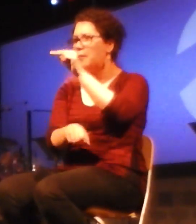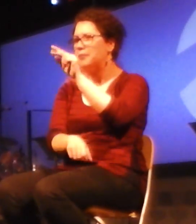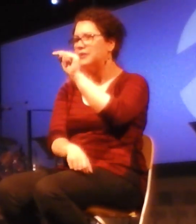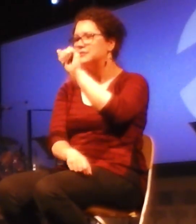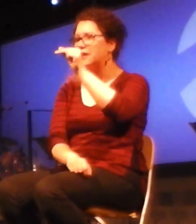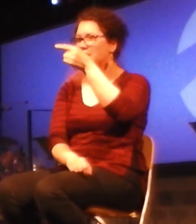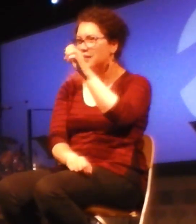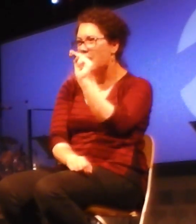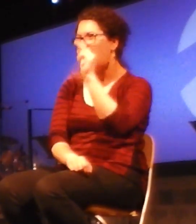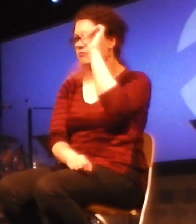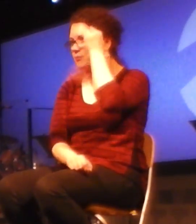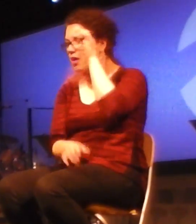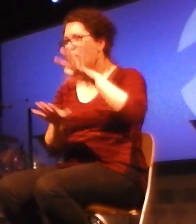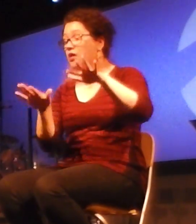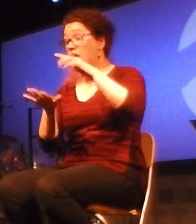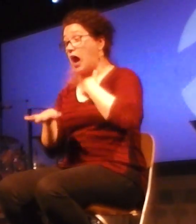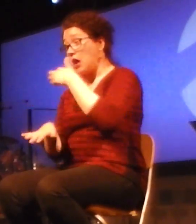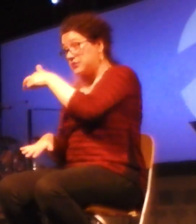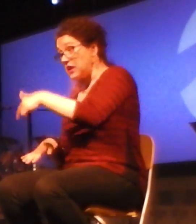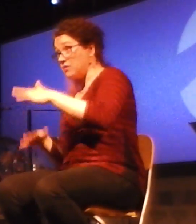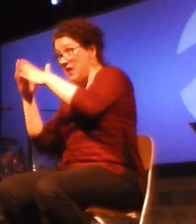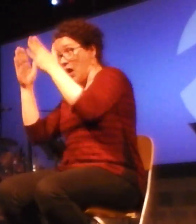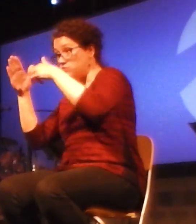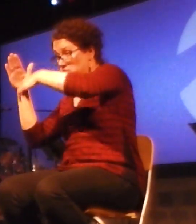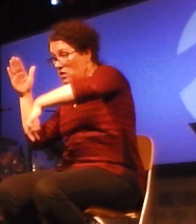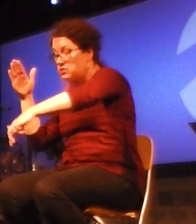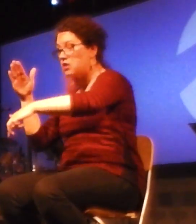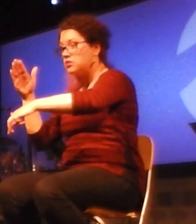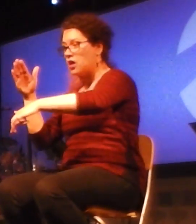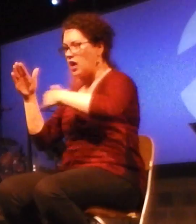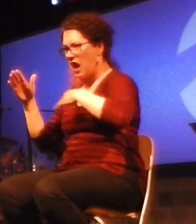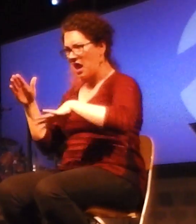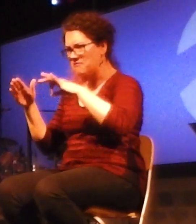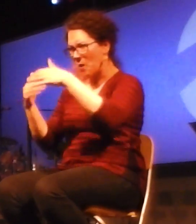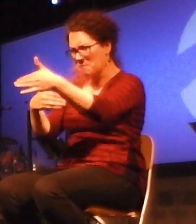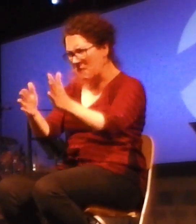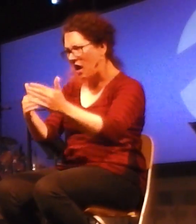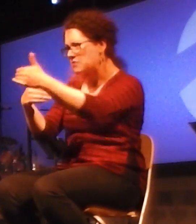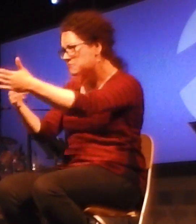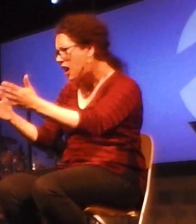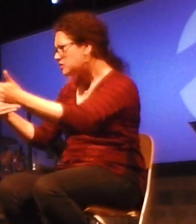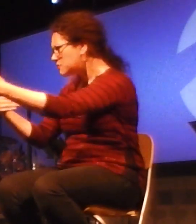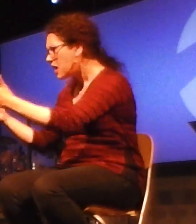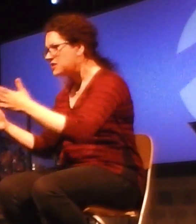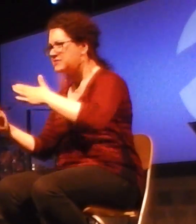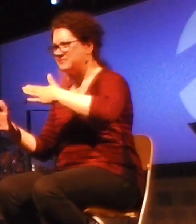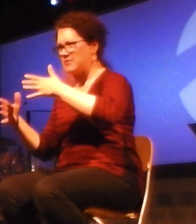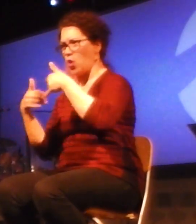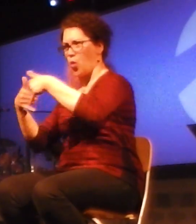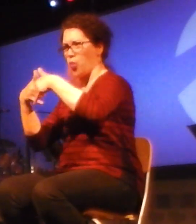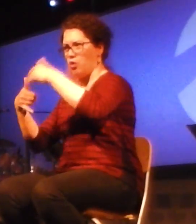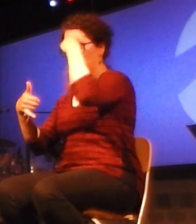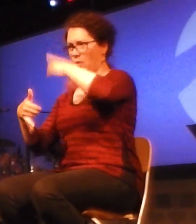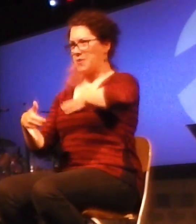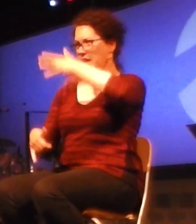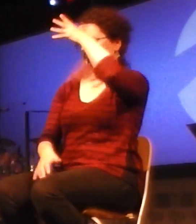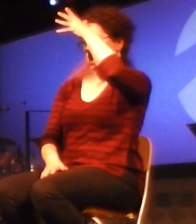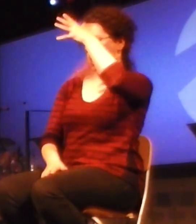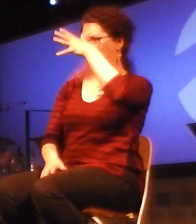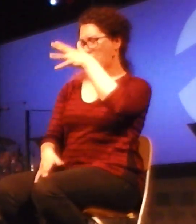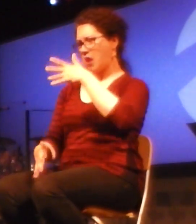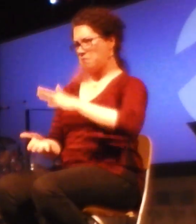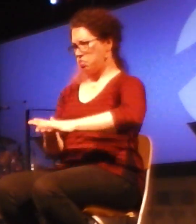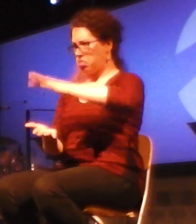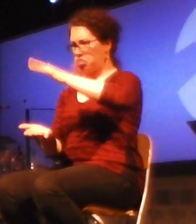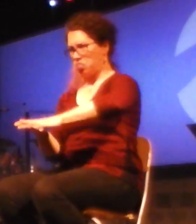I was downstairs one time when I was a little kid and I found all of these boxes and boxes of these awards that he'd been given and all this stuff. And